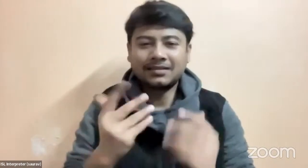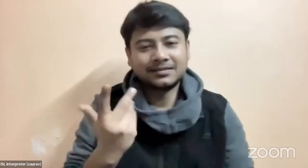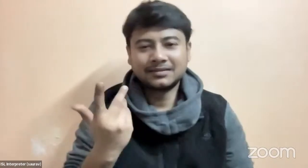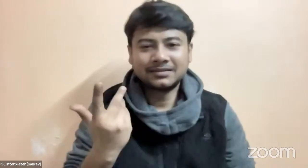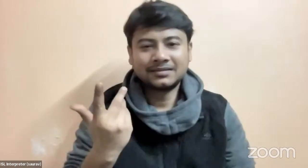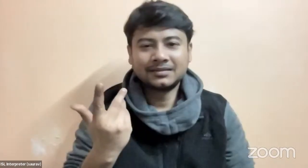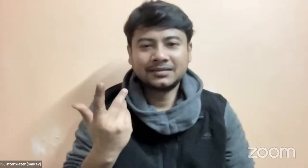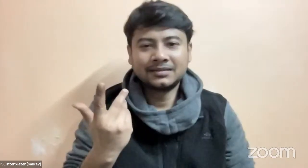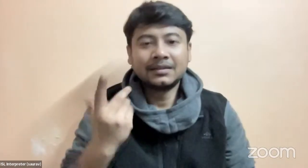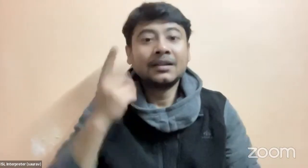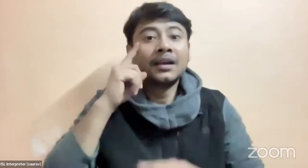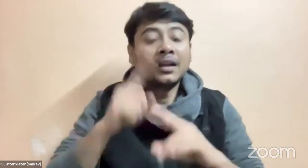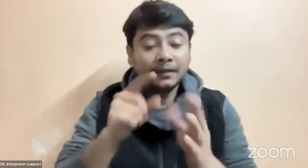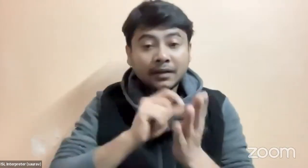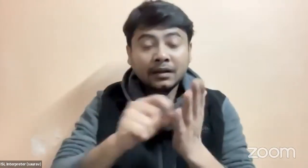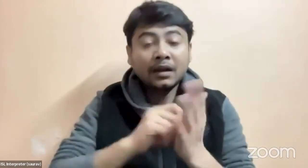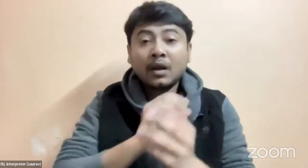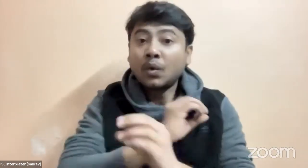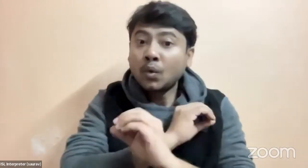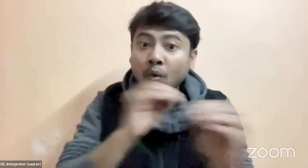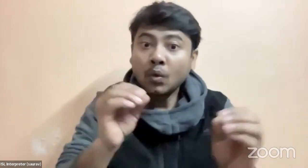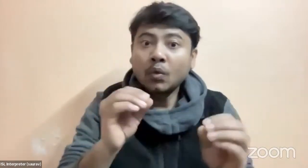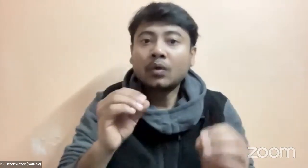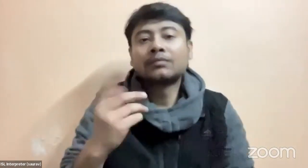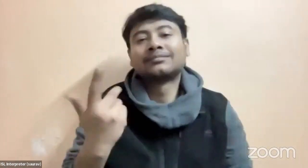If you have not written even that much, then he will give you still less.